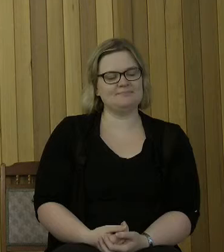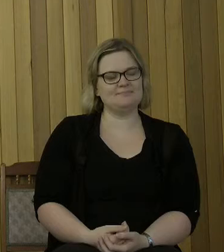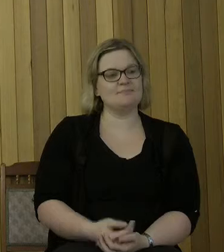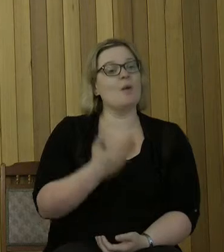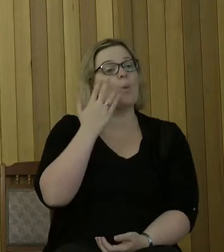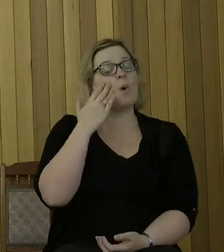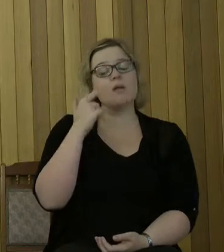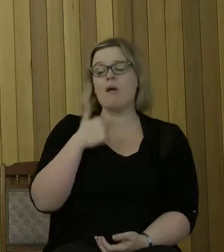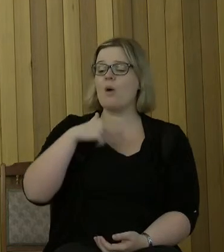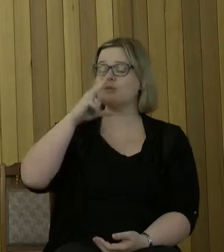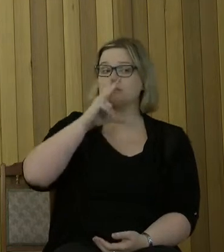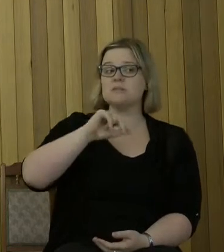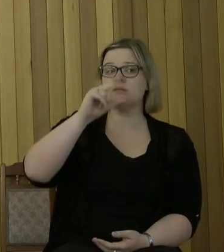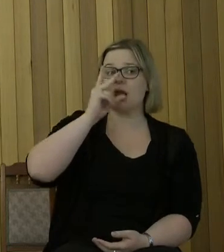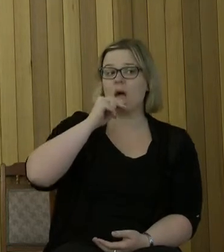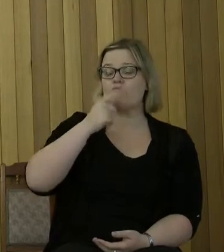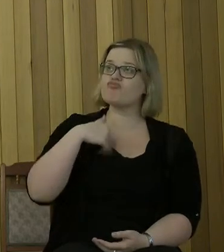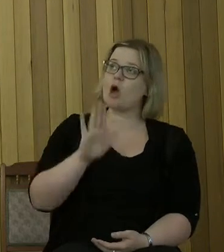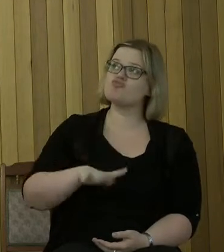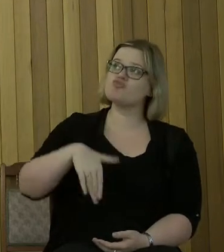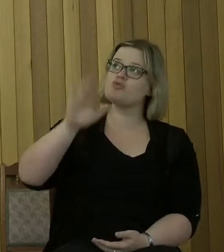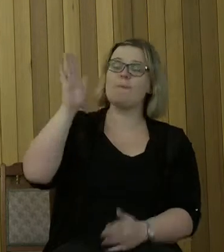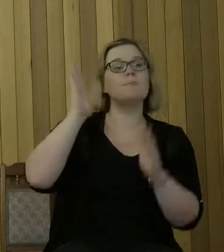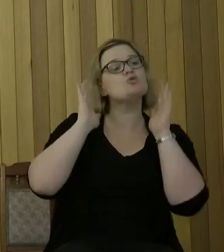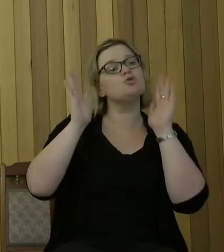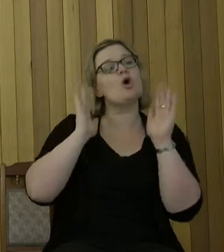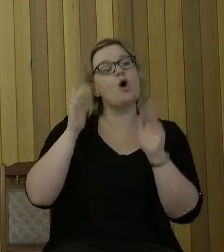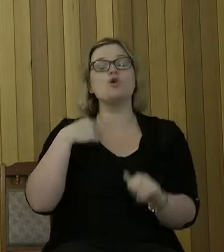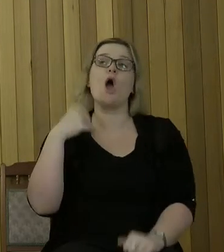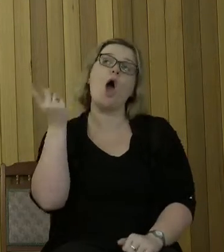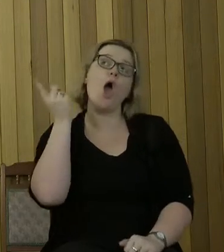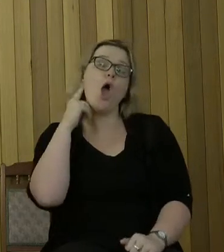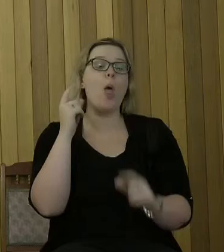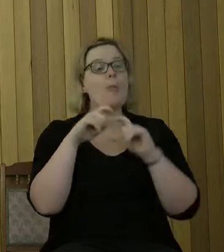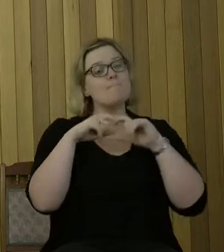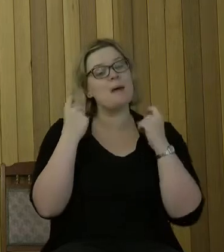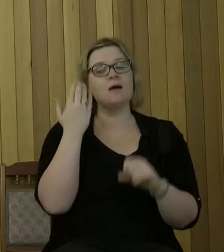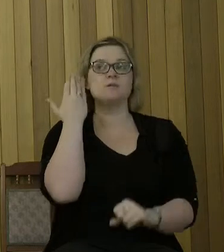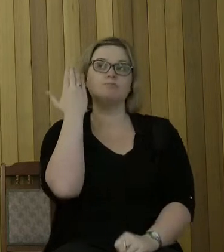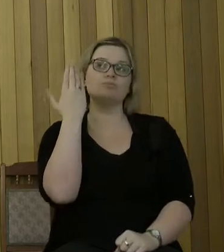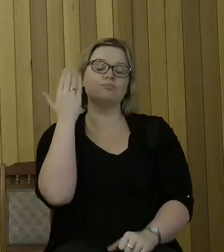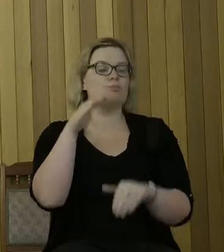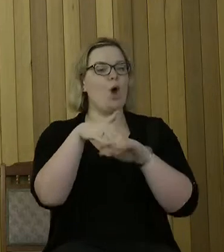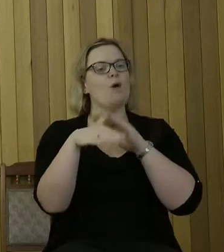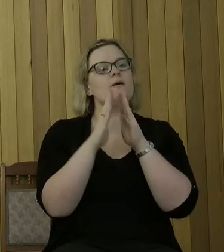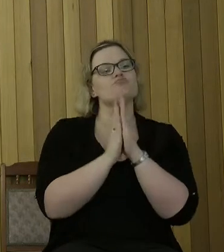When I was young, growing up in church, I heard the pastor do a sermon about